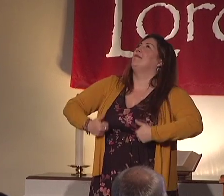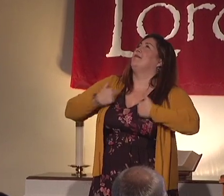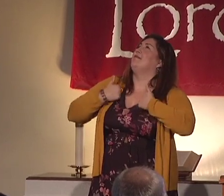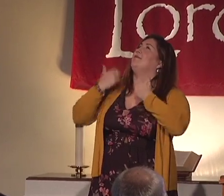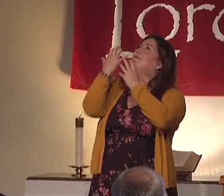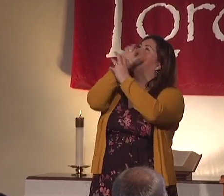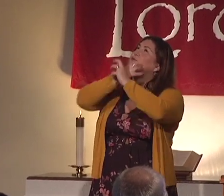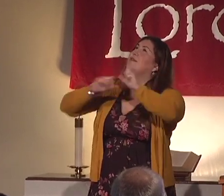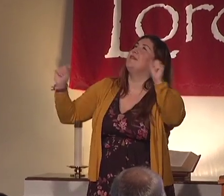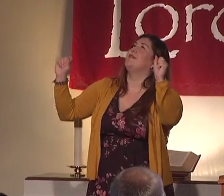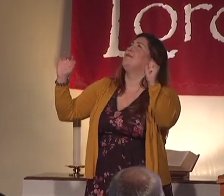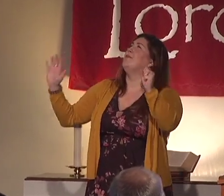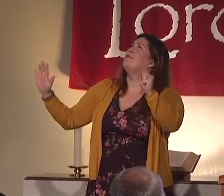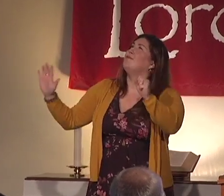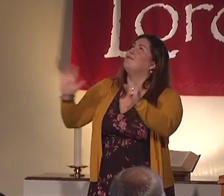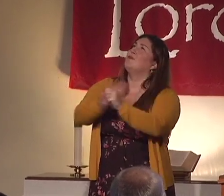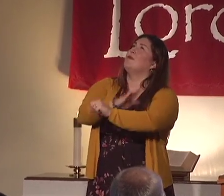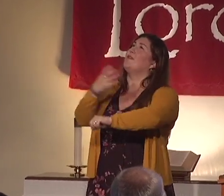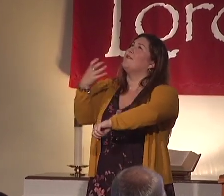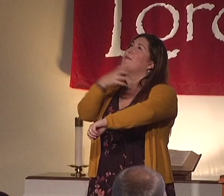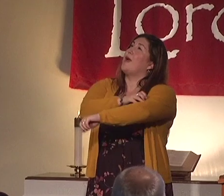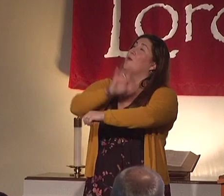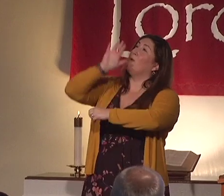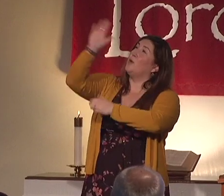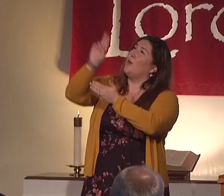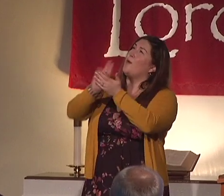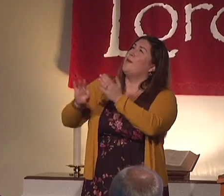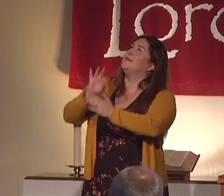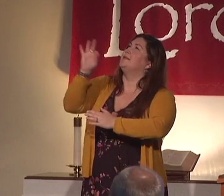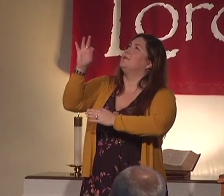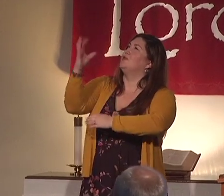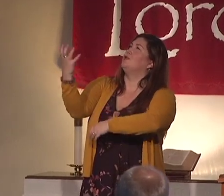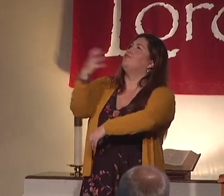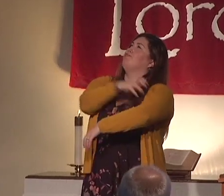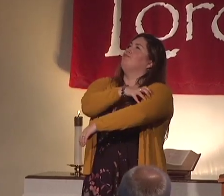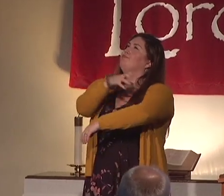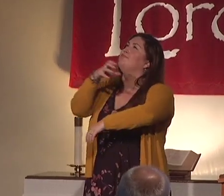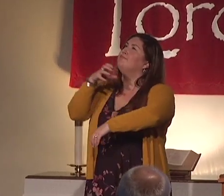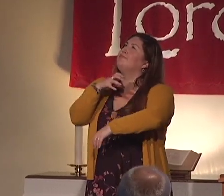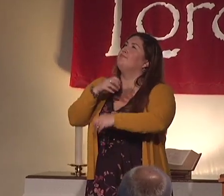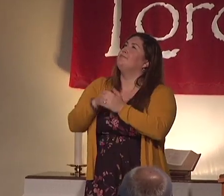And now we can live freely, fully empowered by your Holy Spirit.